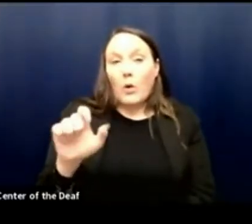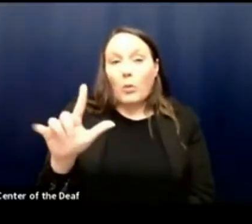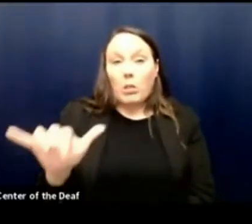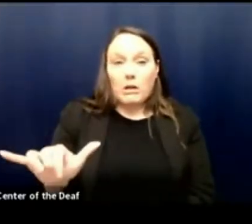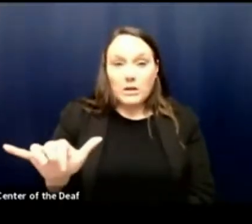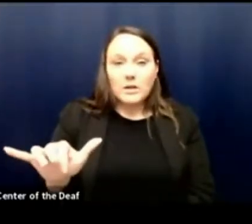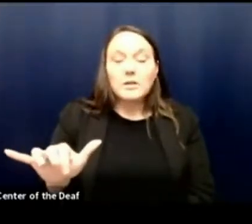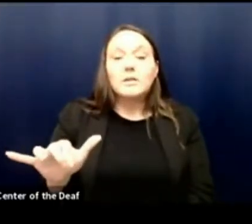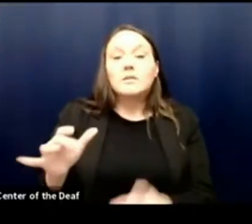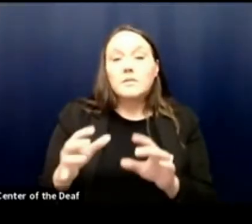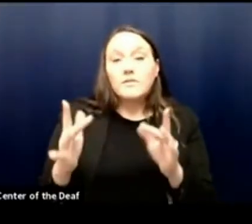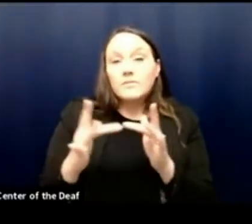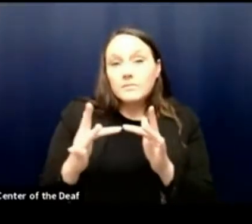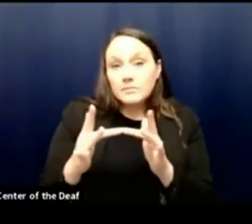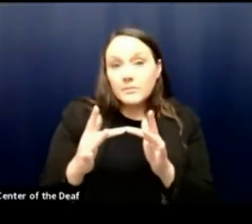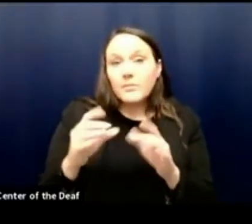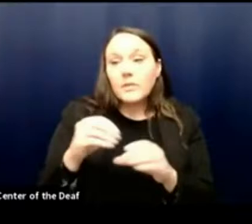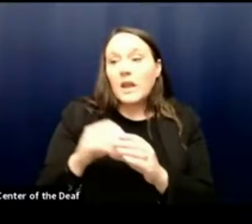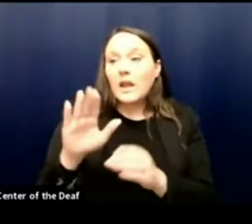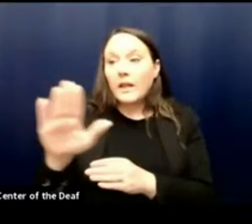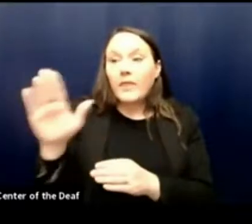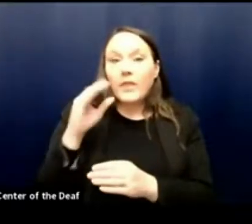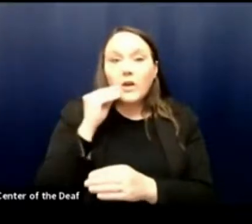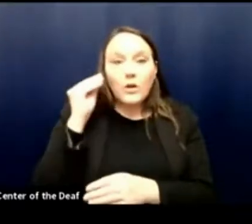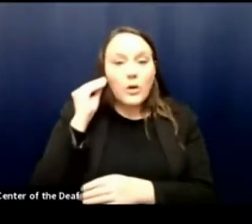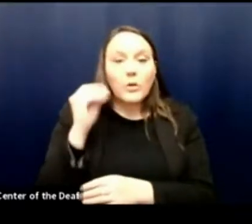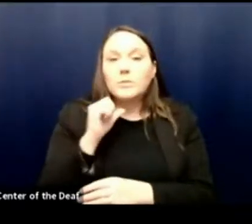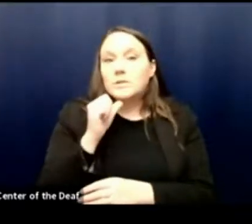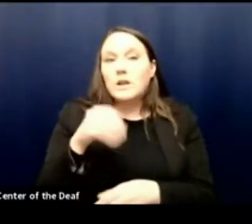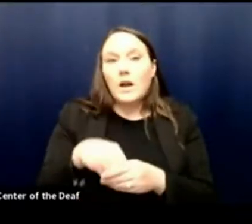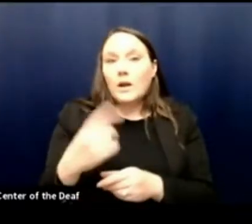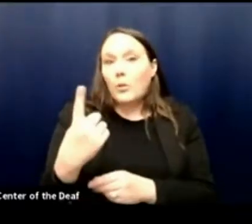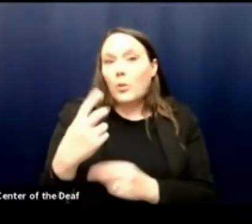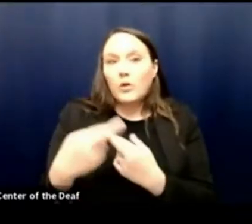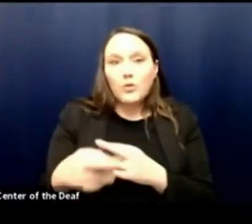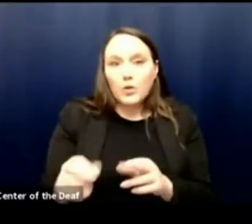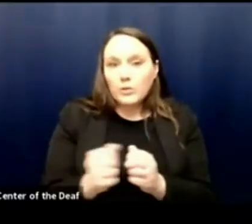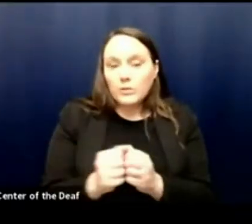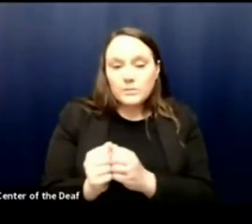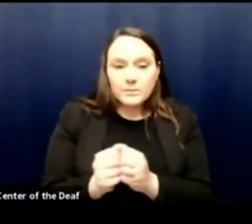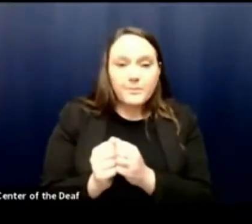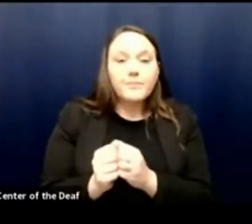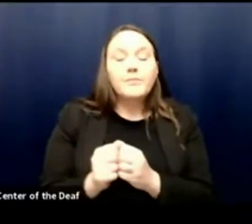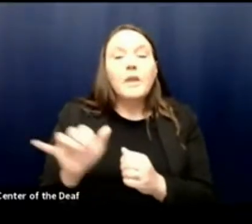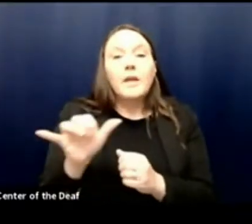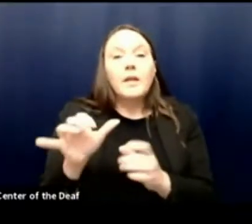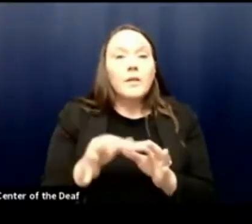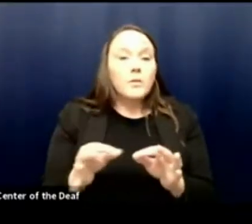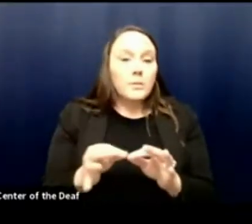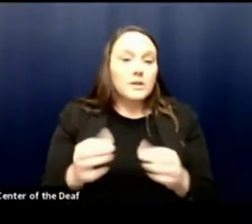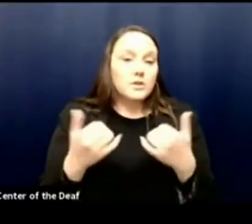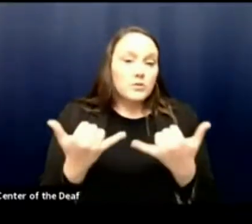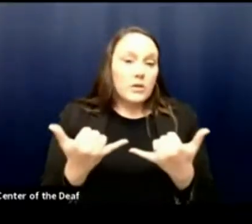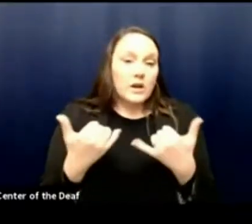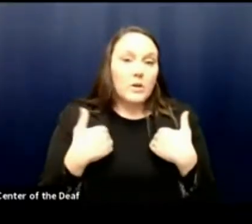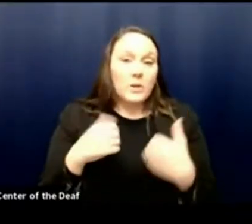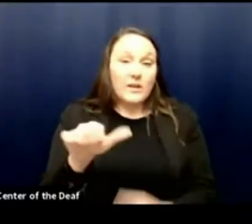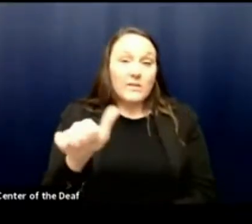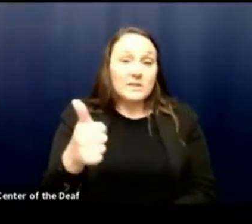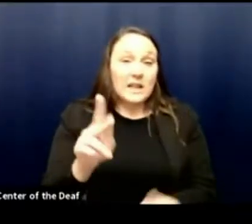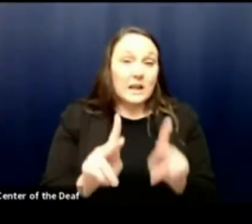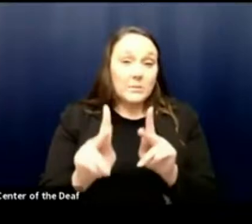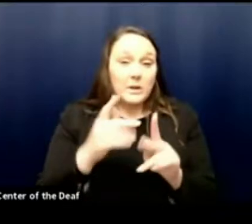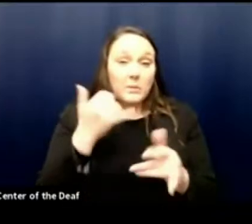So they were in their homes and not in one room together. And as we said, we currently have 10 people answering phones.